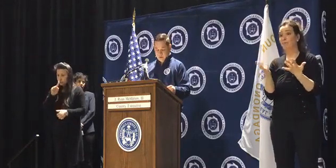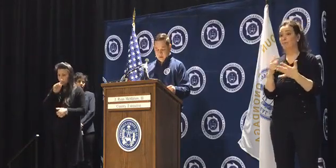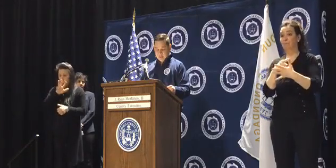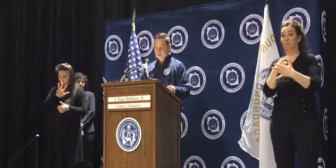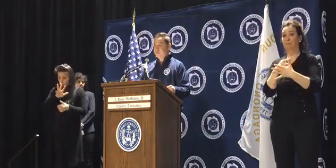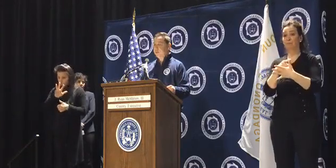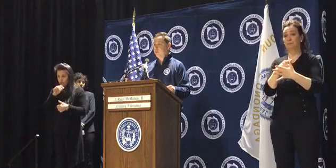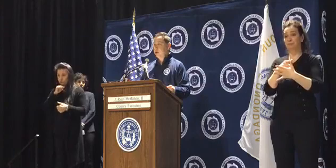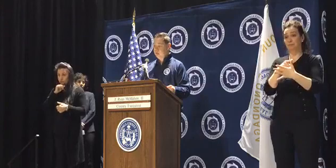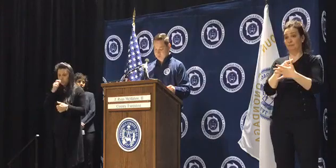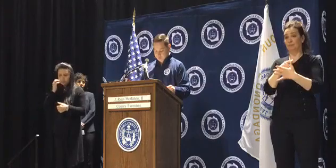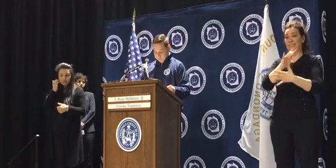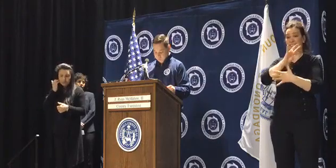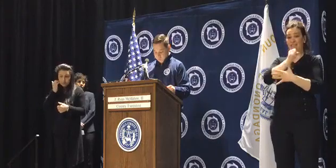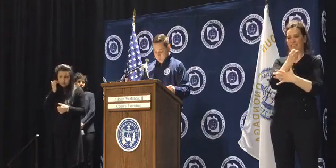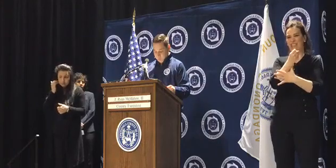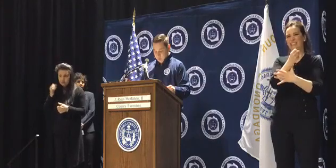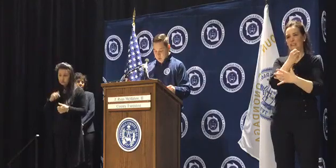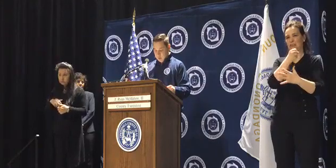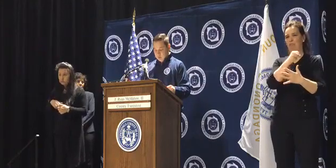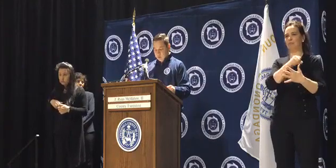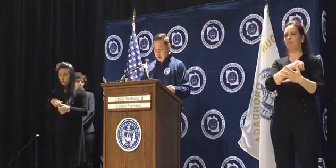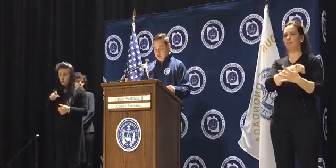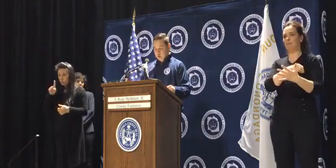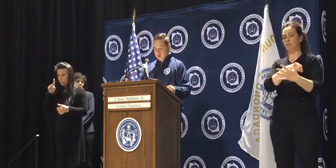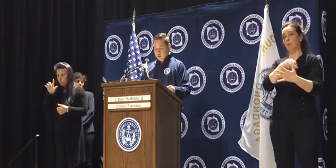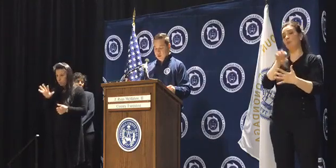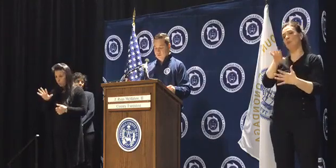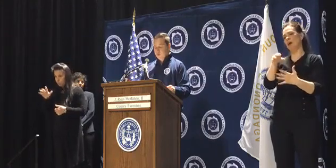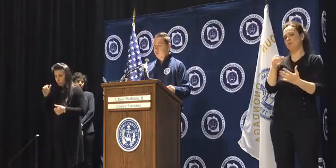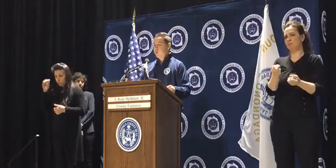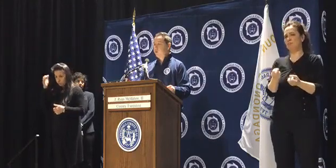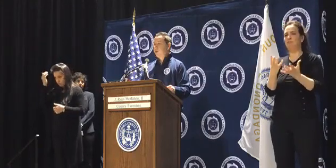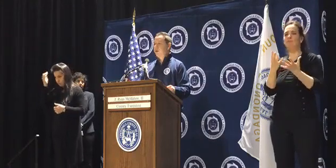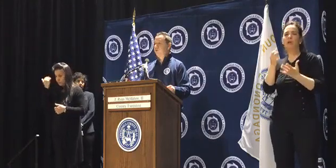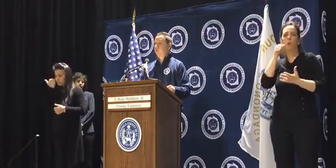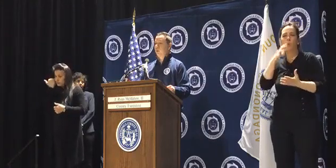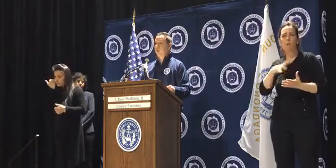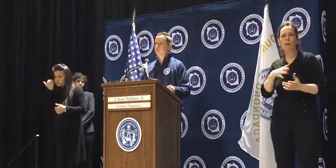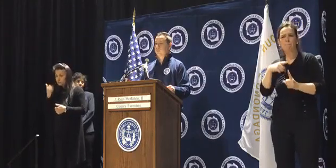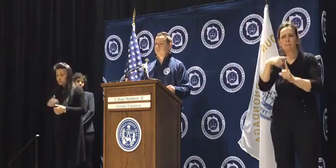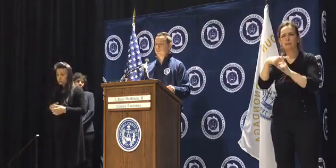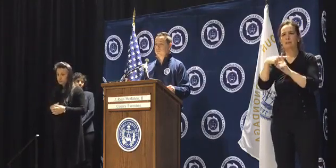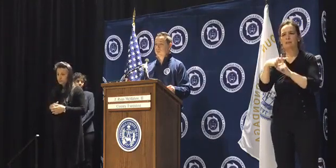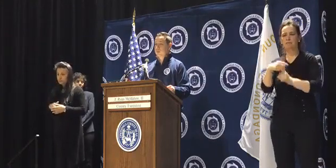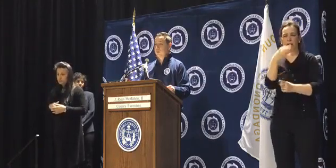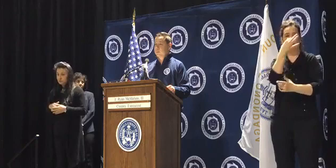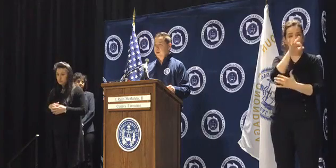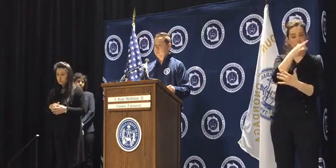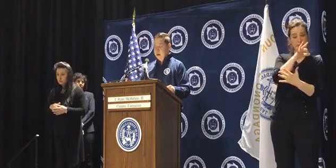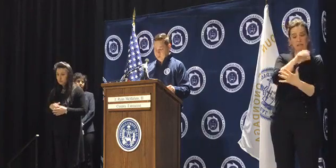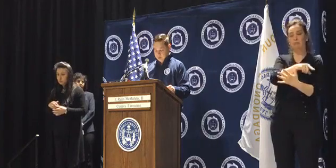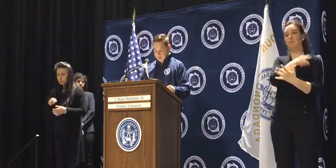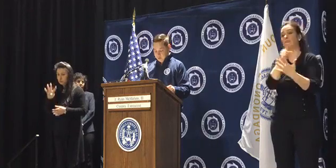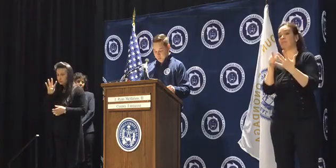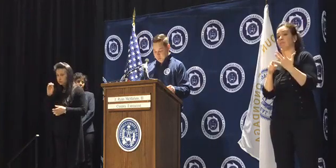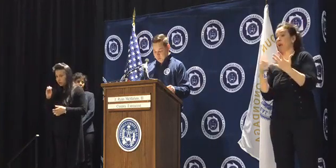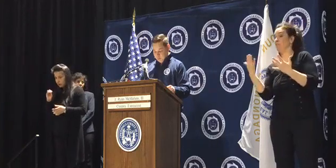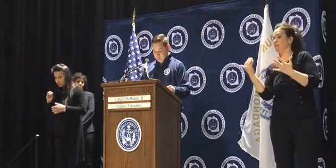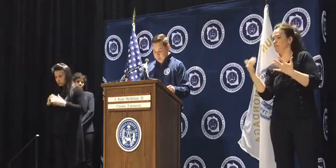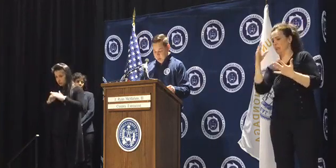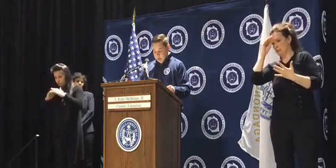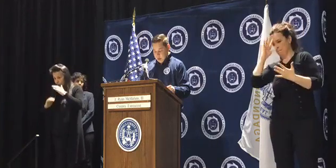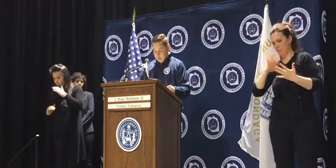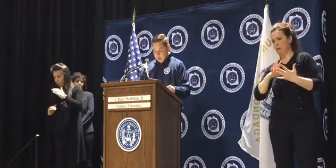positive and 15 males. There are 13 individuals under the age of 40. Let's keep that in mind throughout this